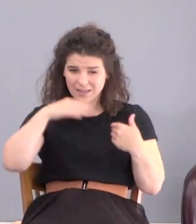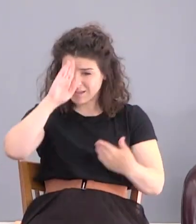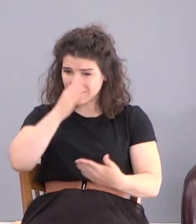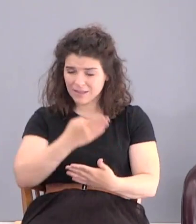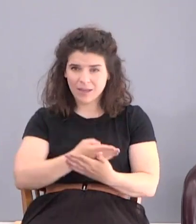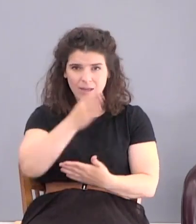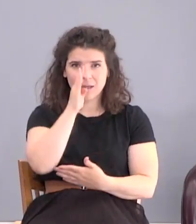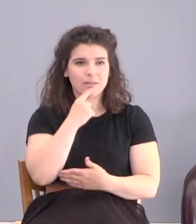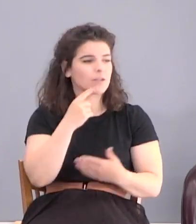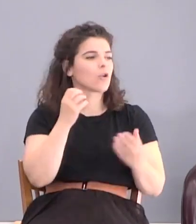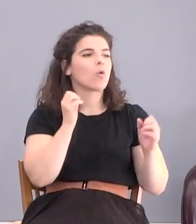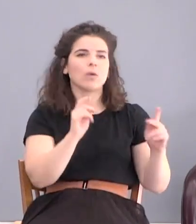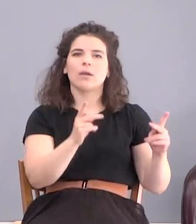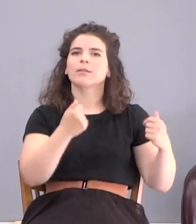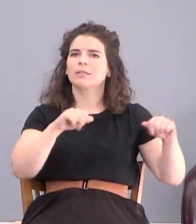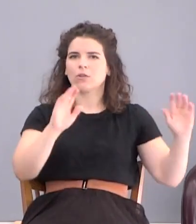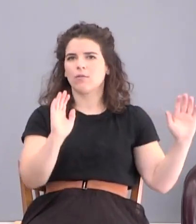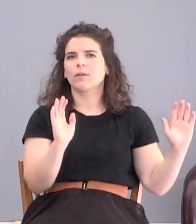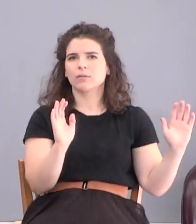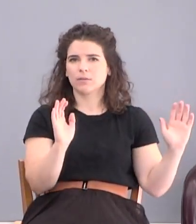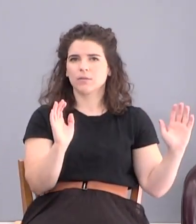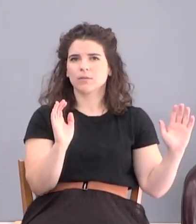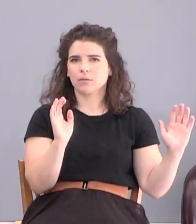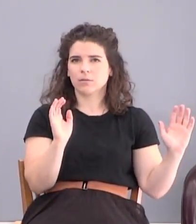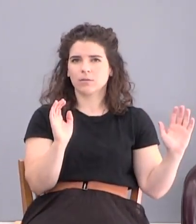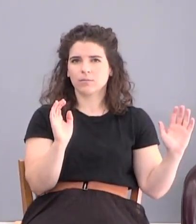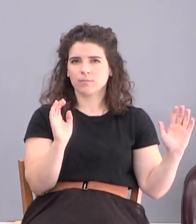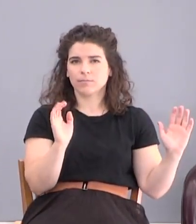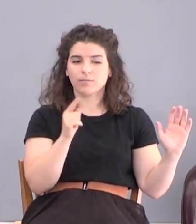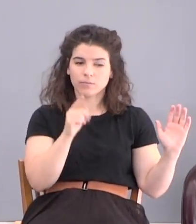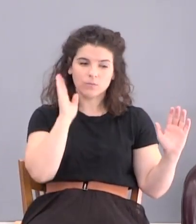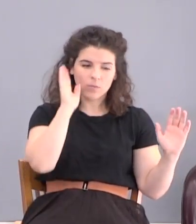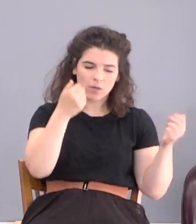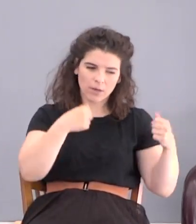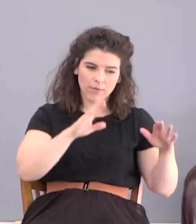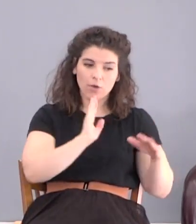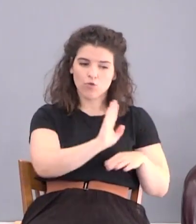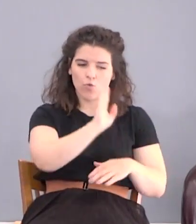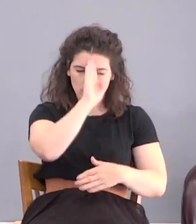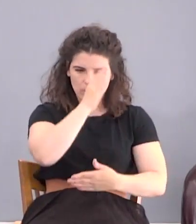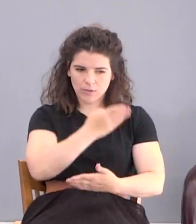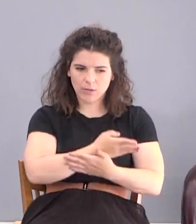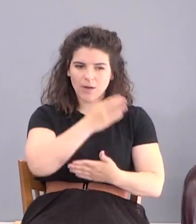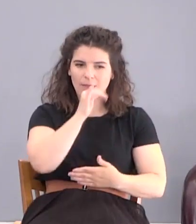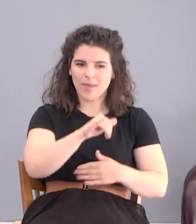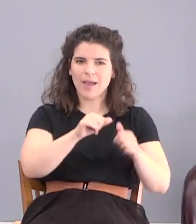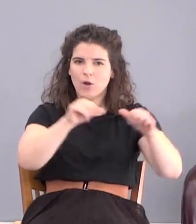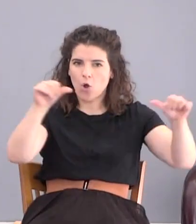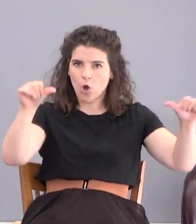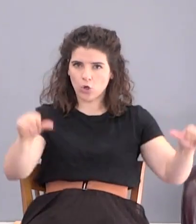okay, now I want you to go make a sacrifice. And you're going to sacrifice your son on that altar.